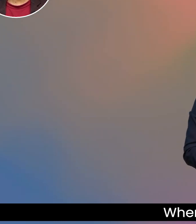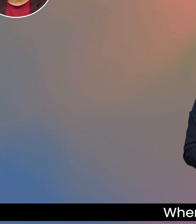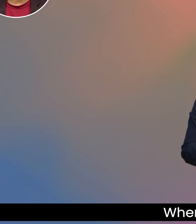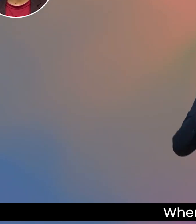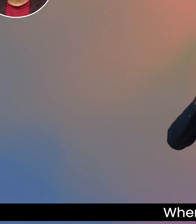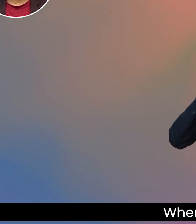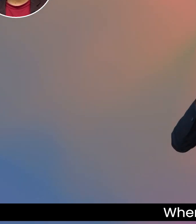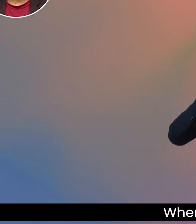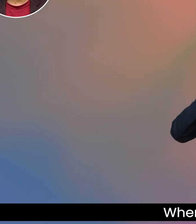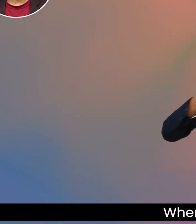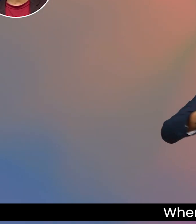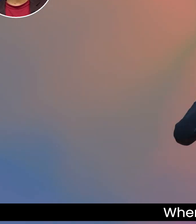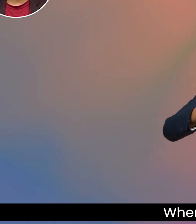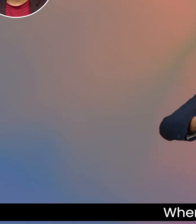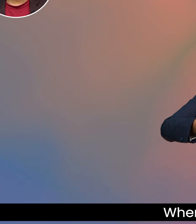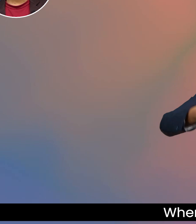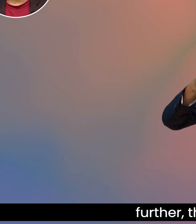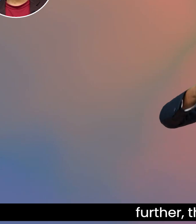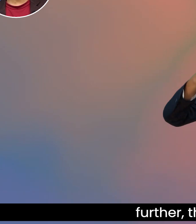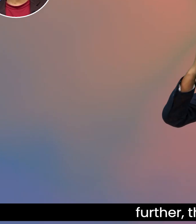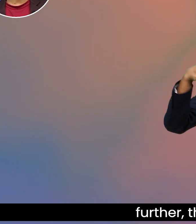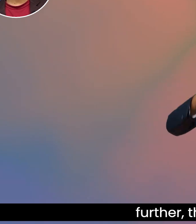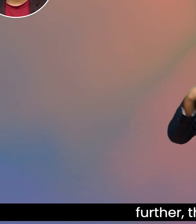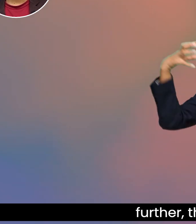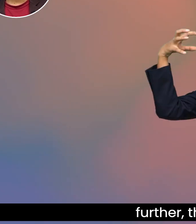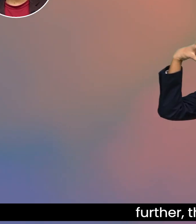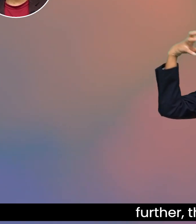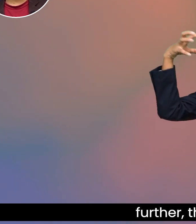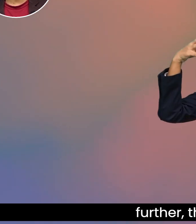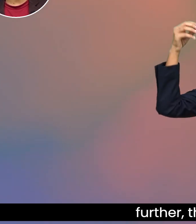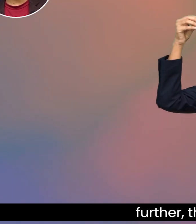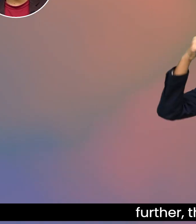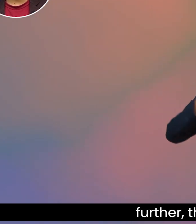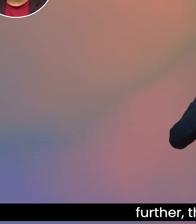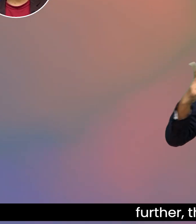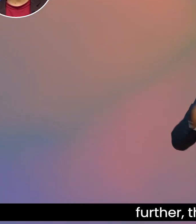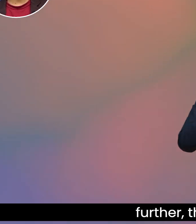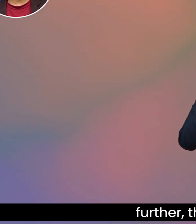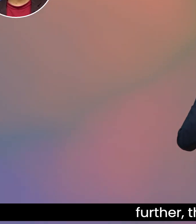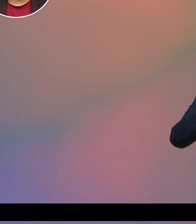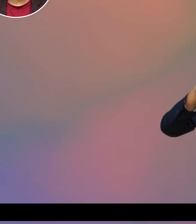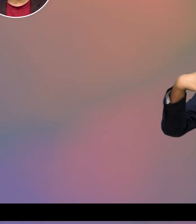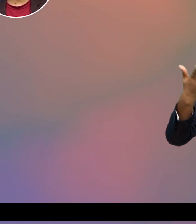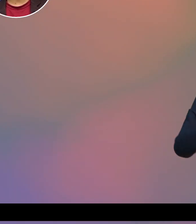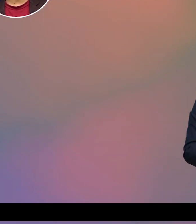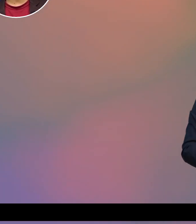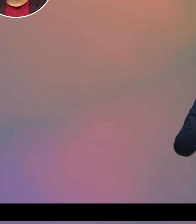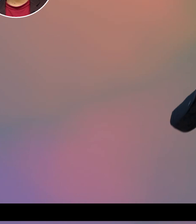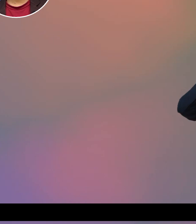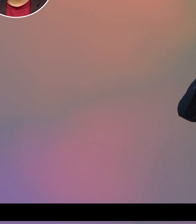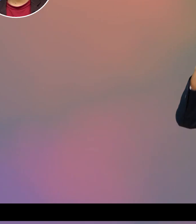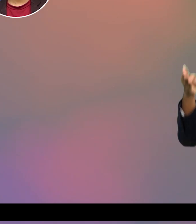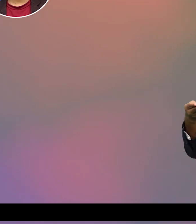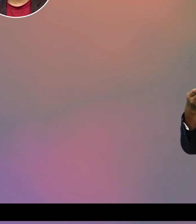When sea cliffs weather further, they form rugged capes and